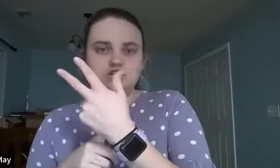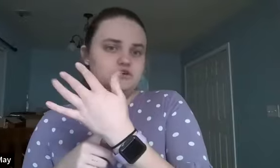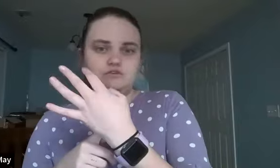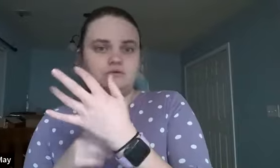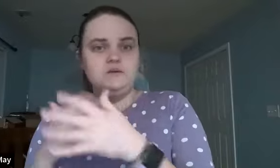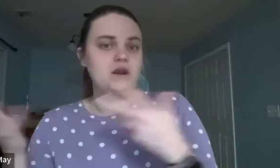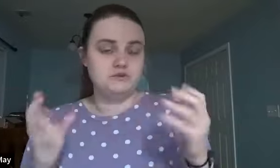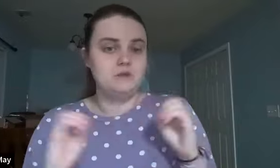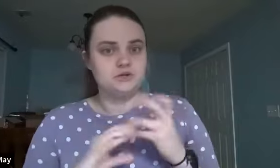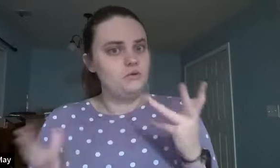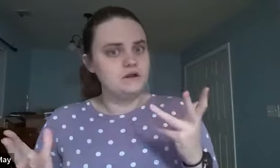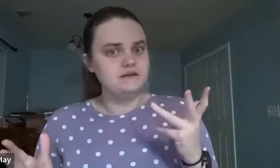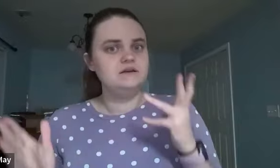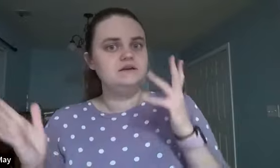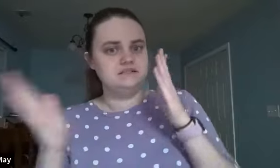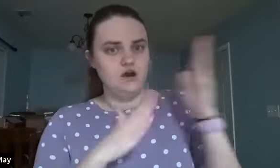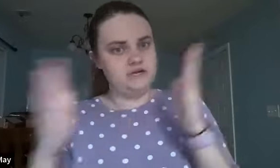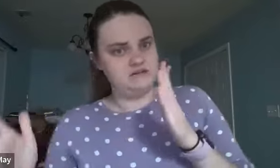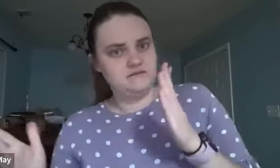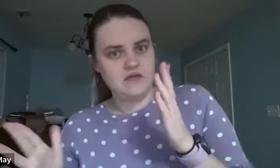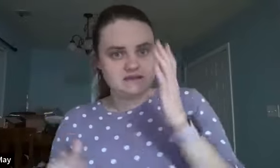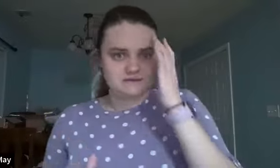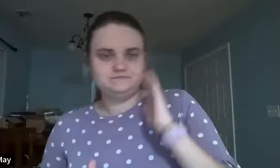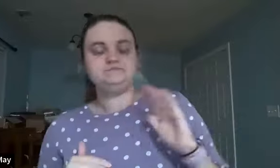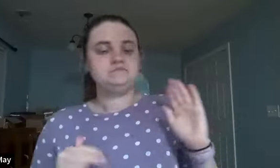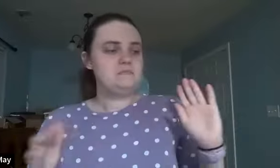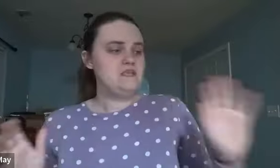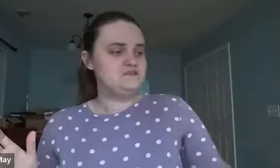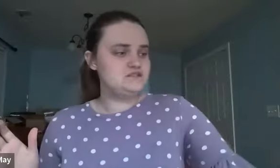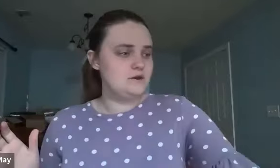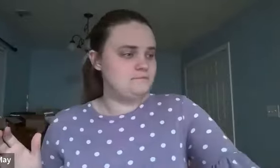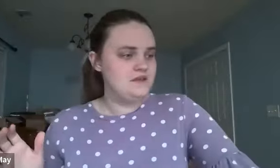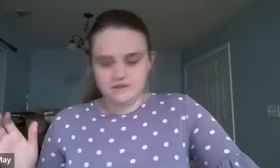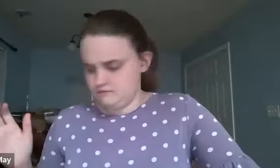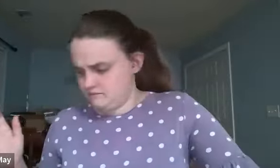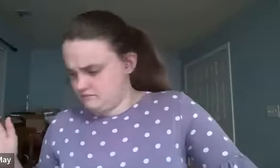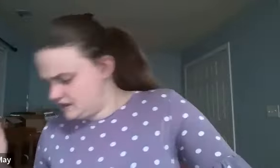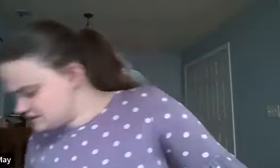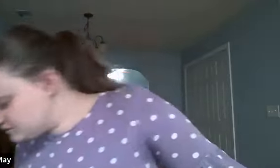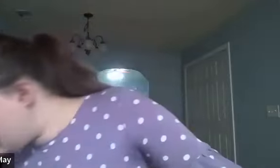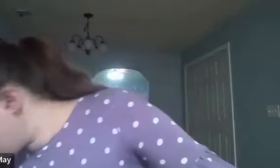2 or 3, whatever number you wanted to help identify that. So the next one I